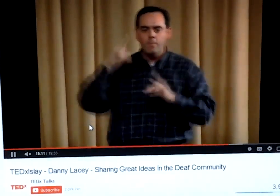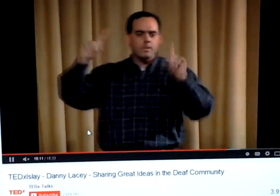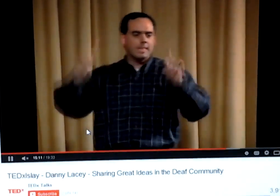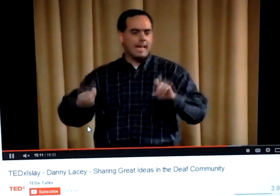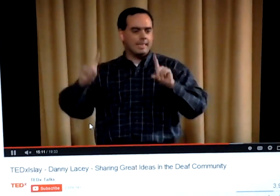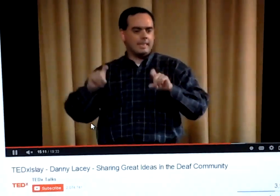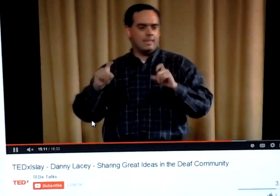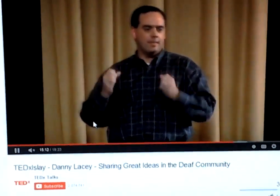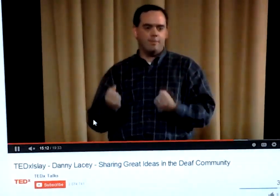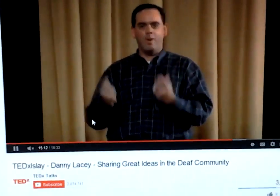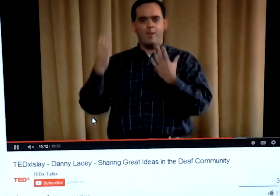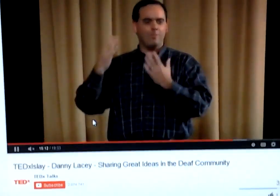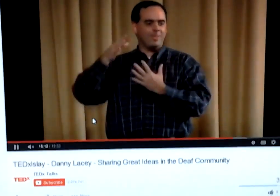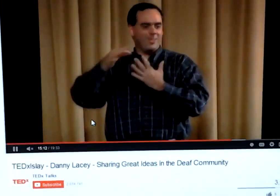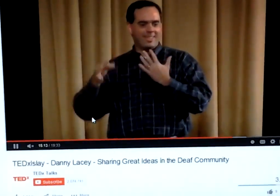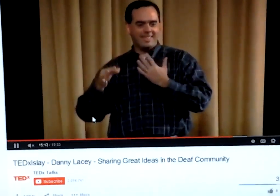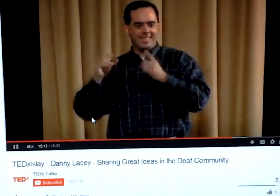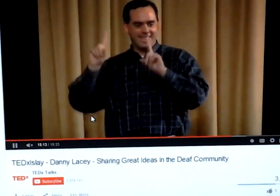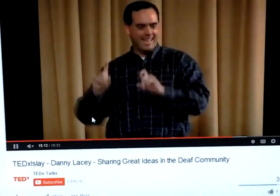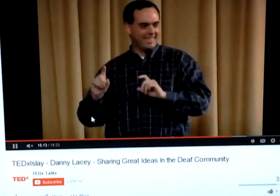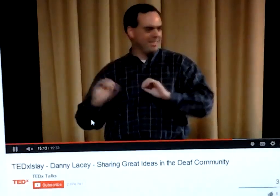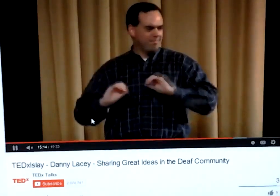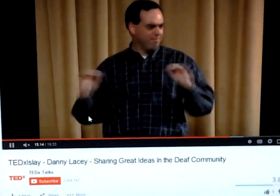So in high school, there were students that could take a class called High Tech.